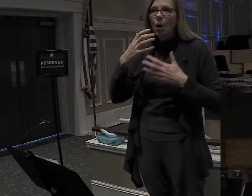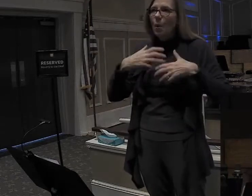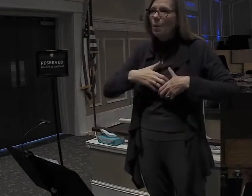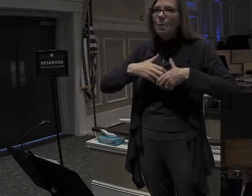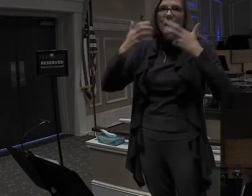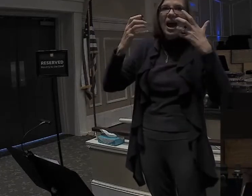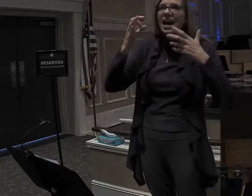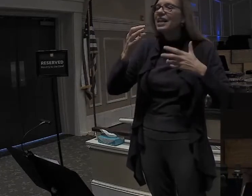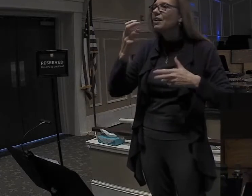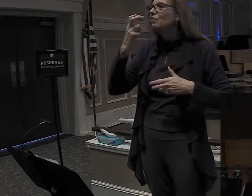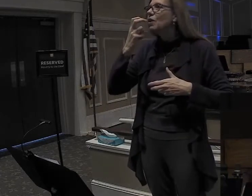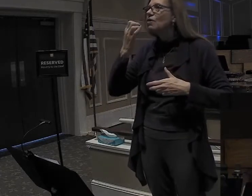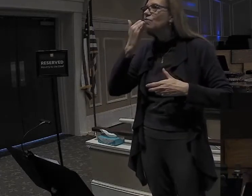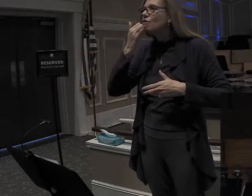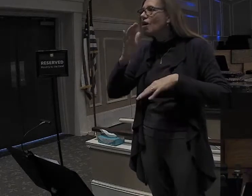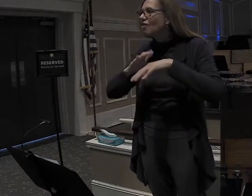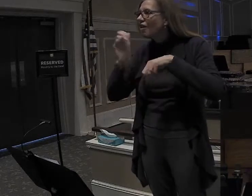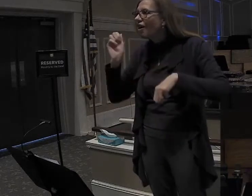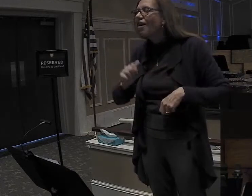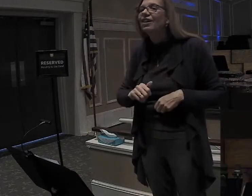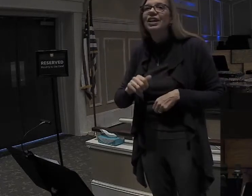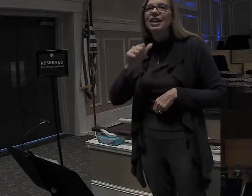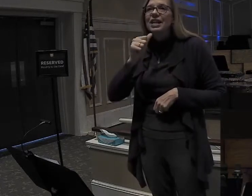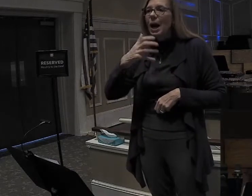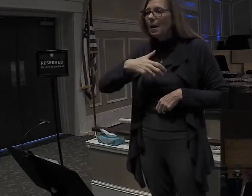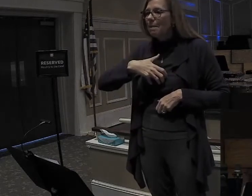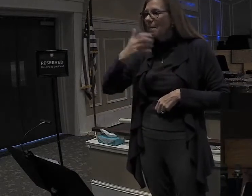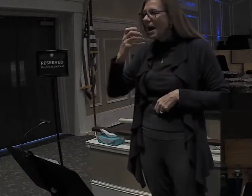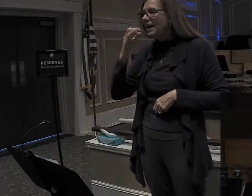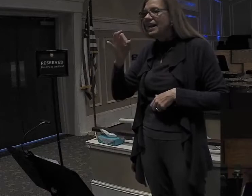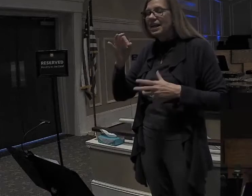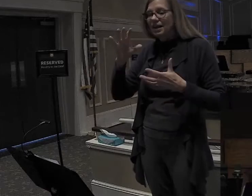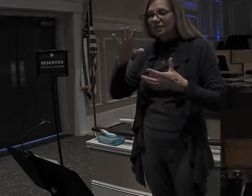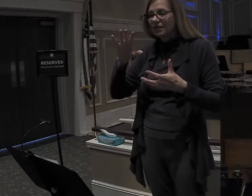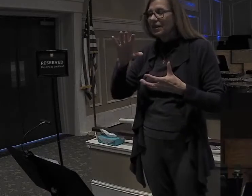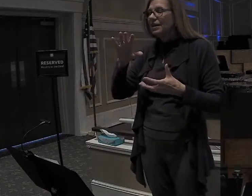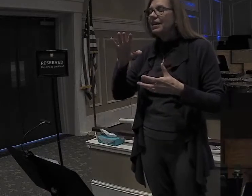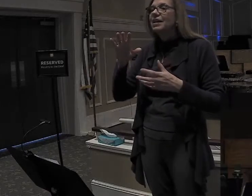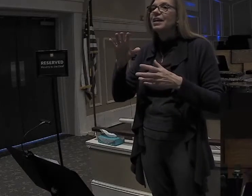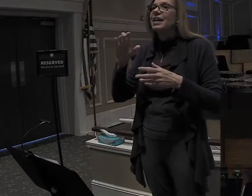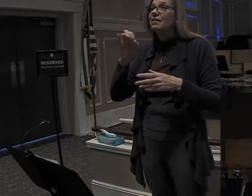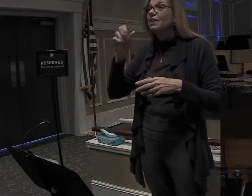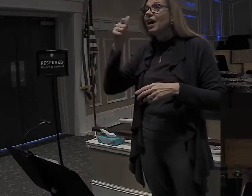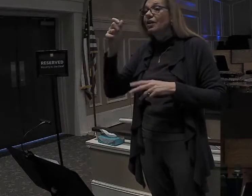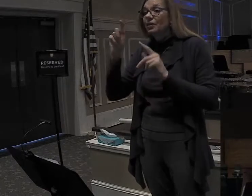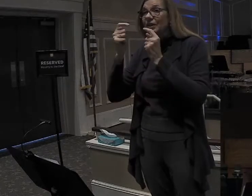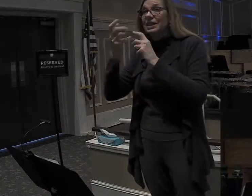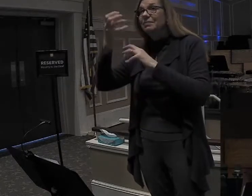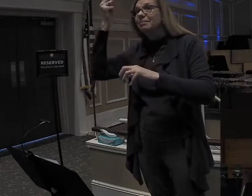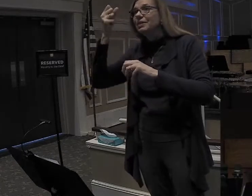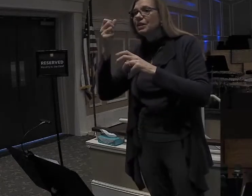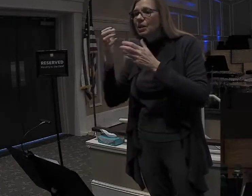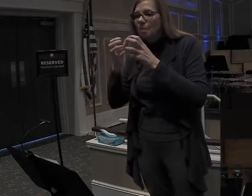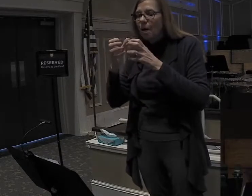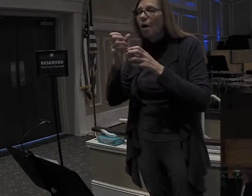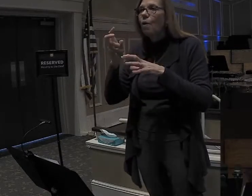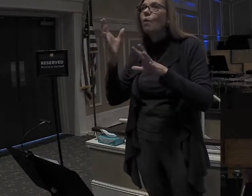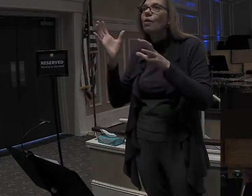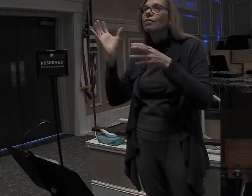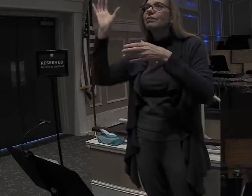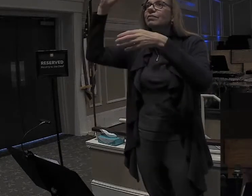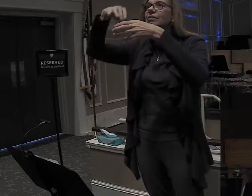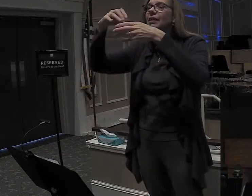the ref misses a call. You don't get mad when there's a turnover or a missed layup. because you know you win.